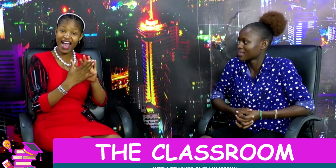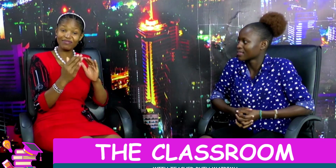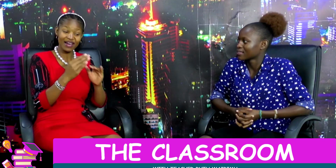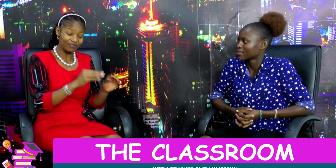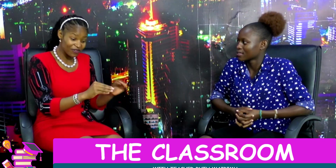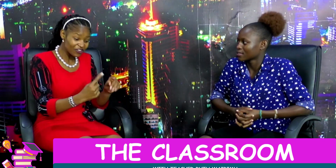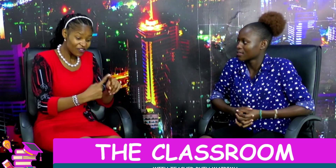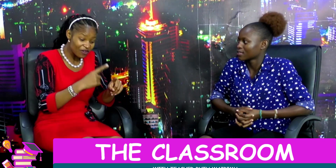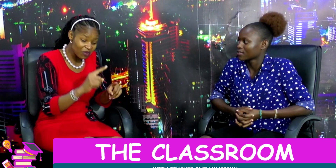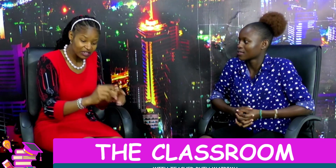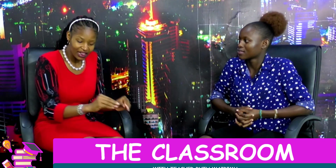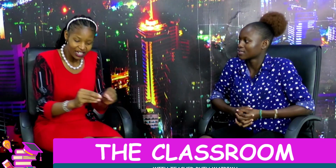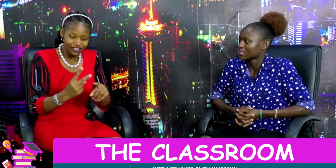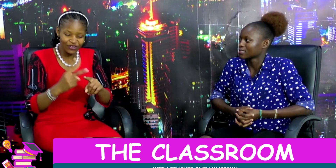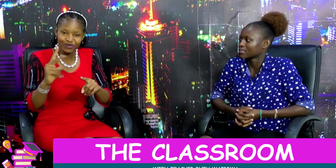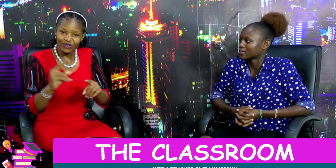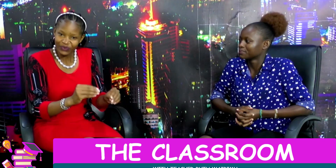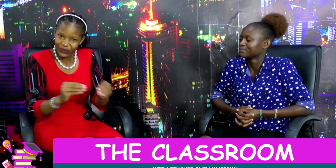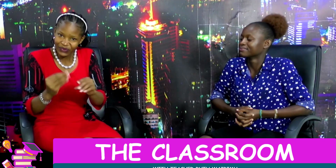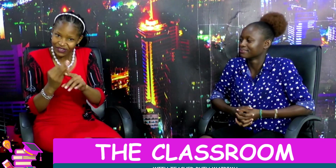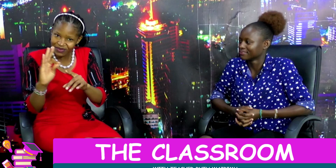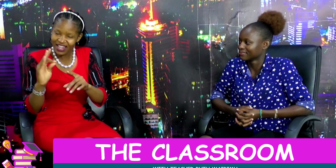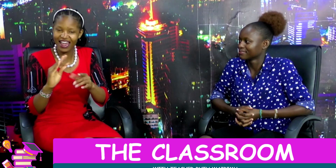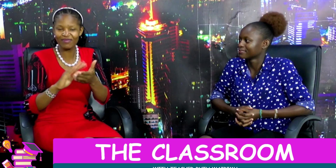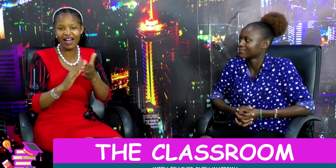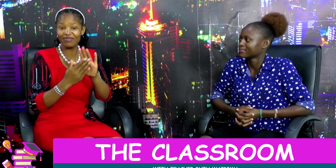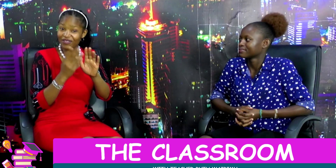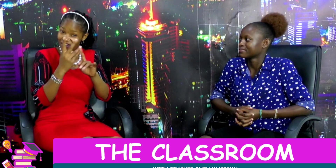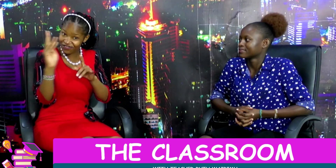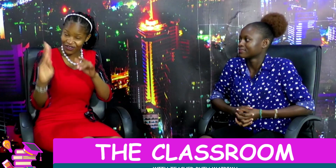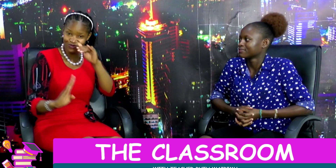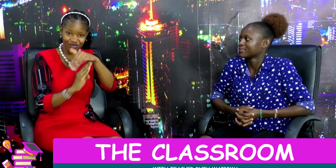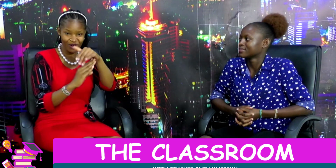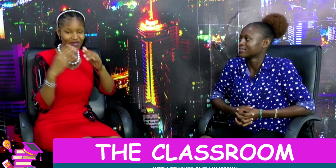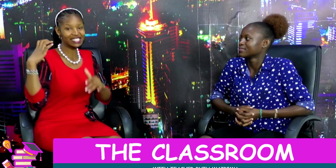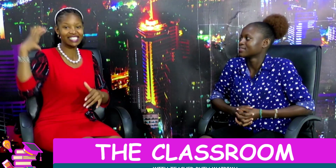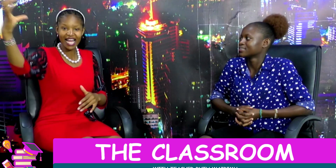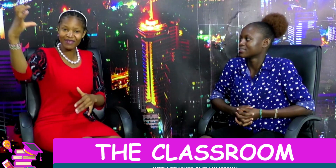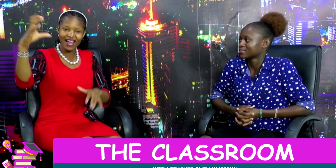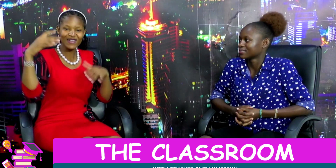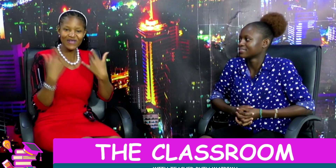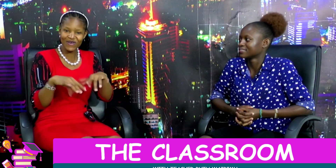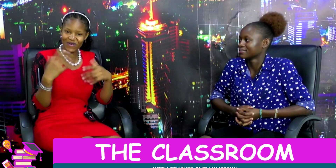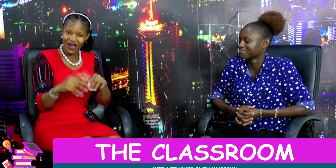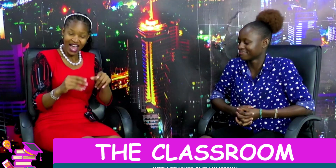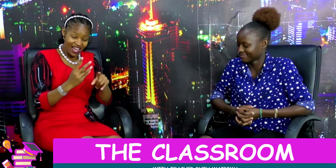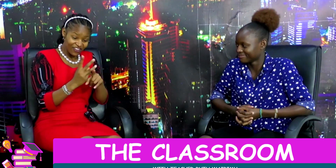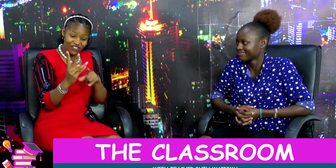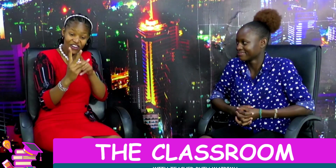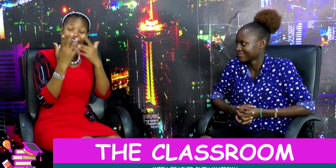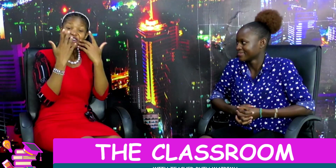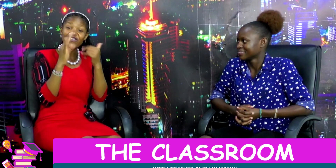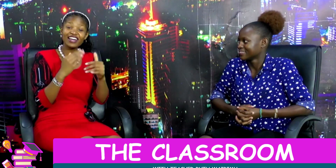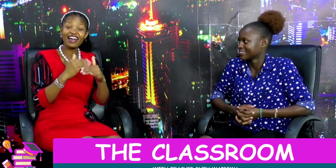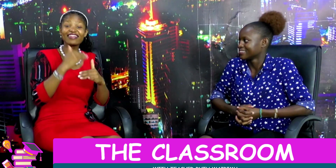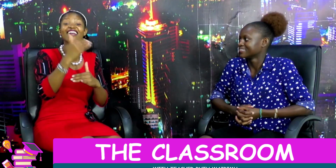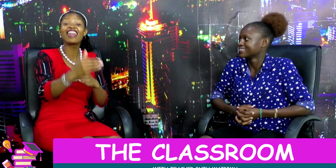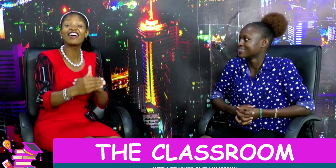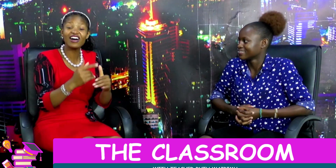Very, became the very captain. interesting how she moved from Form 1, Form 2 to Form 3, and how she even ended up being the captain in Form 4.